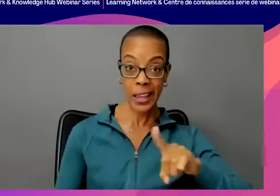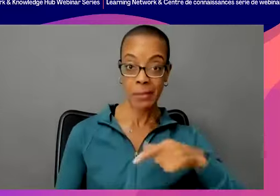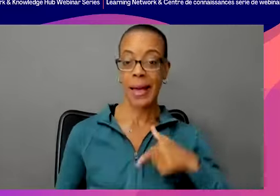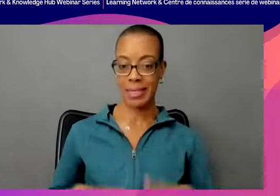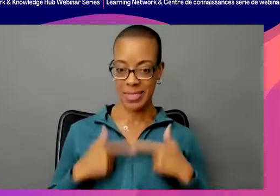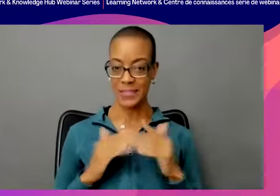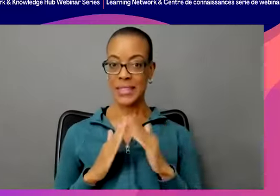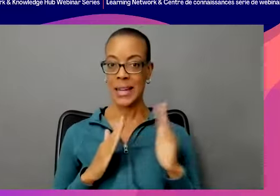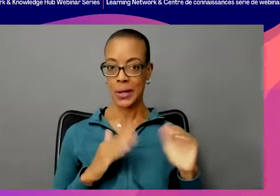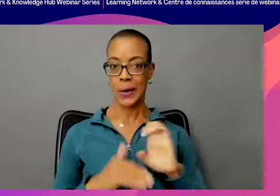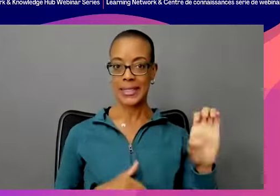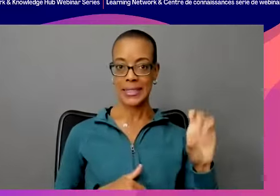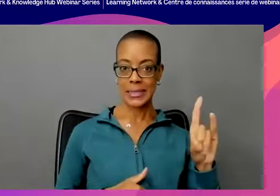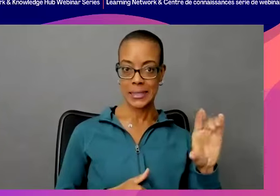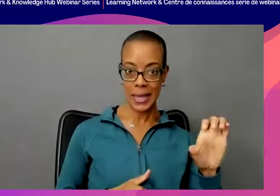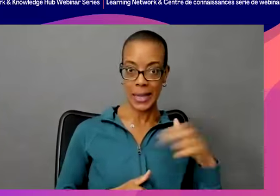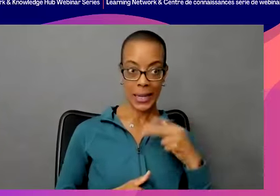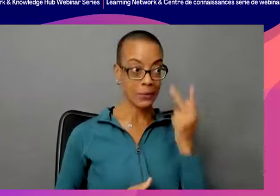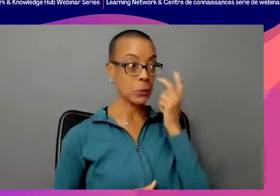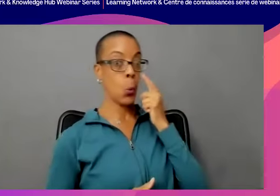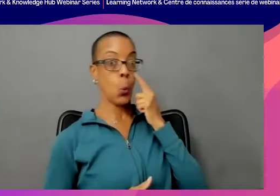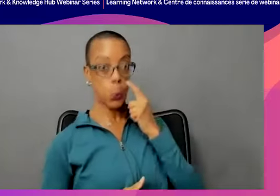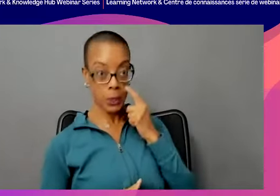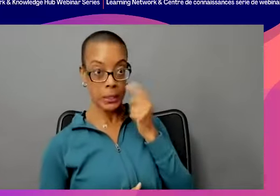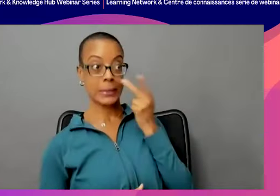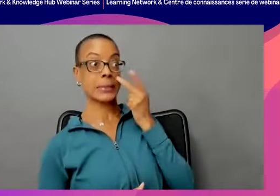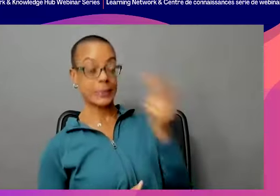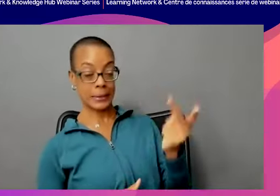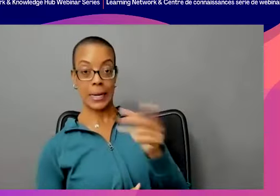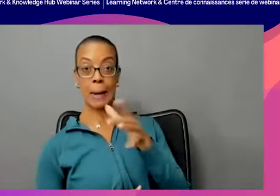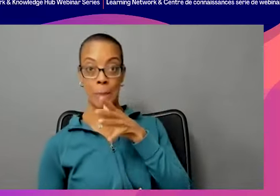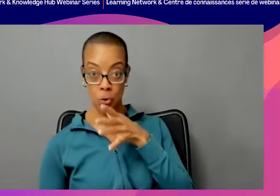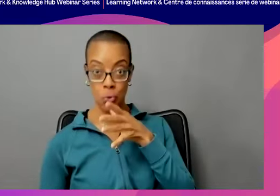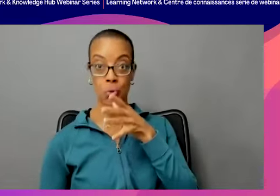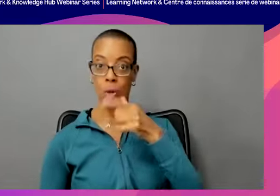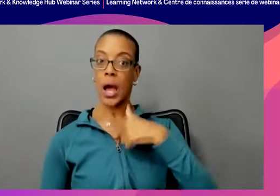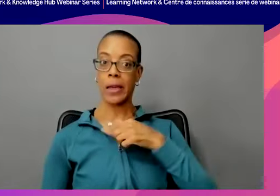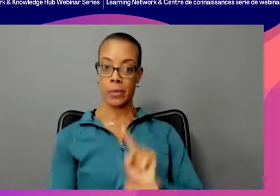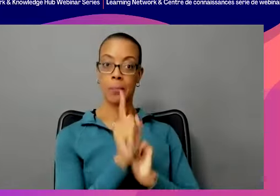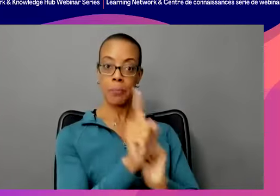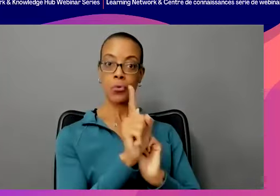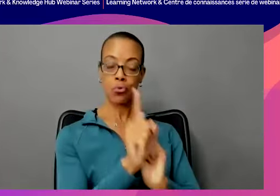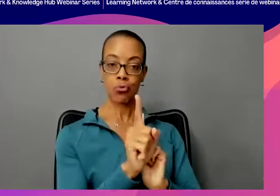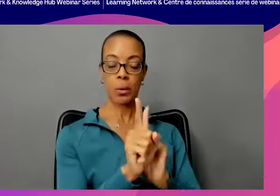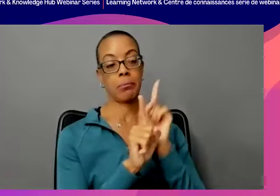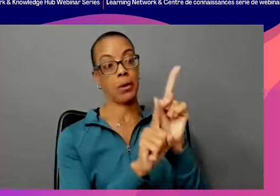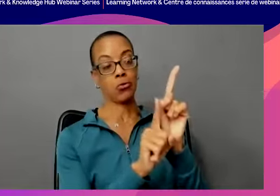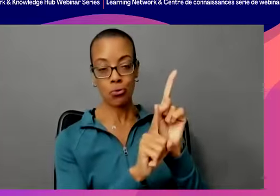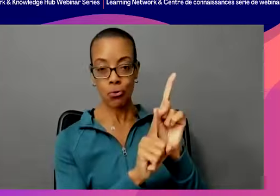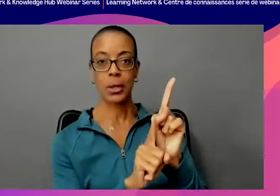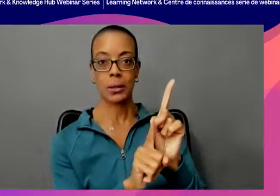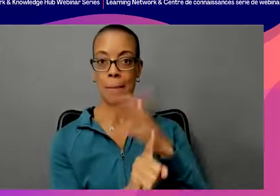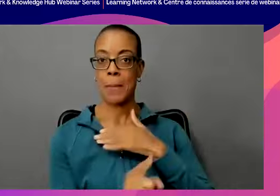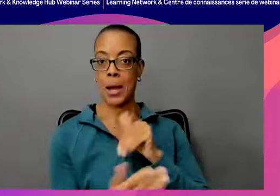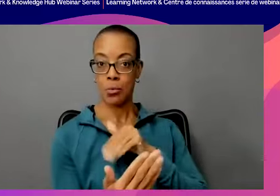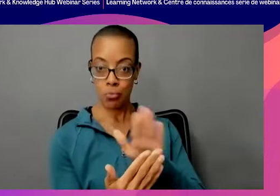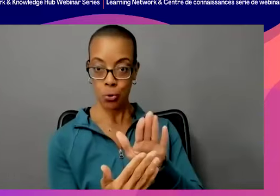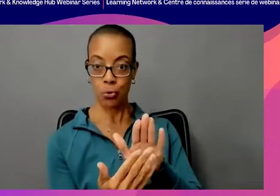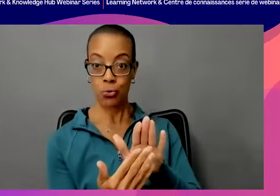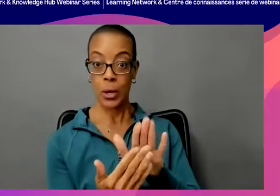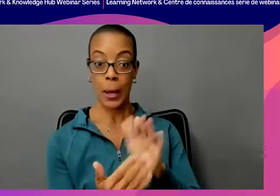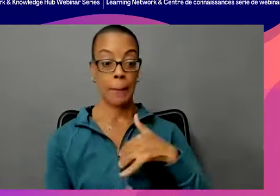actually witnessed mothers, and I've actually been mentoring how I do it. When they come for me, I don't answer